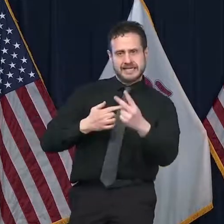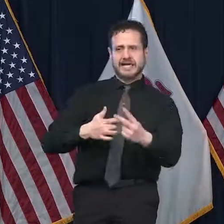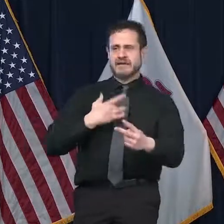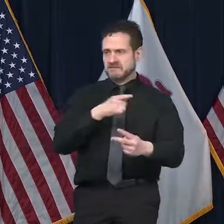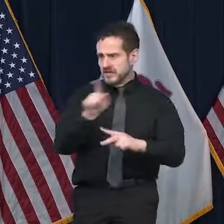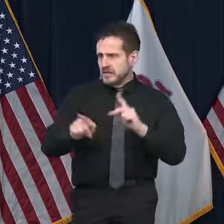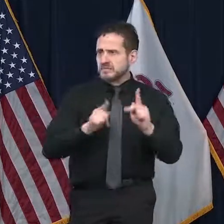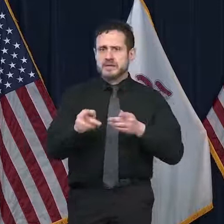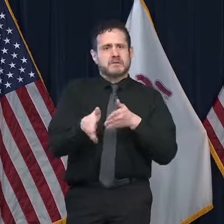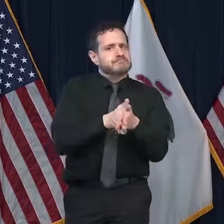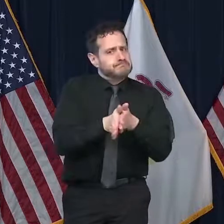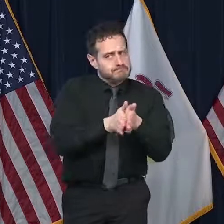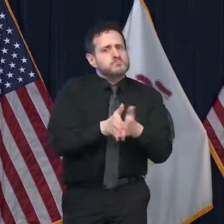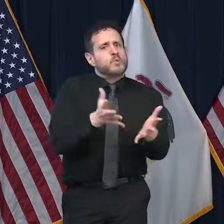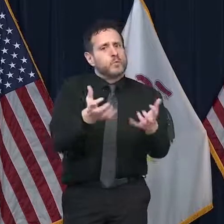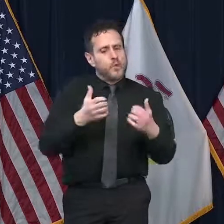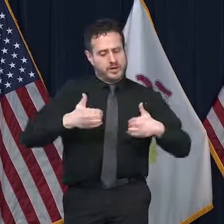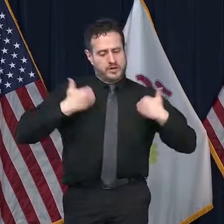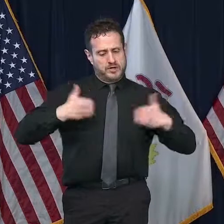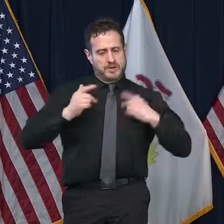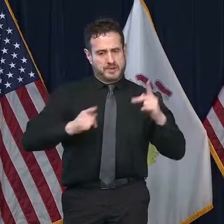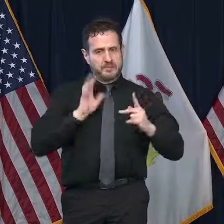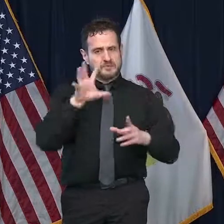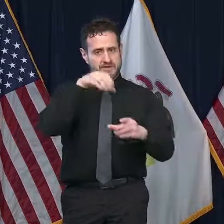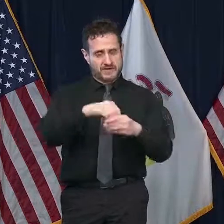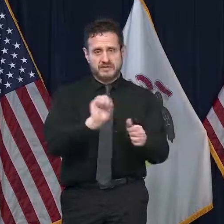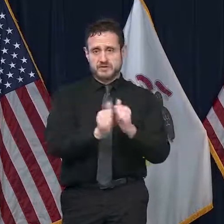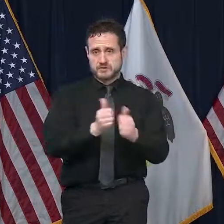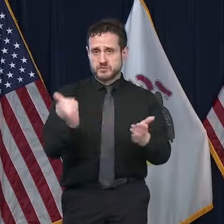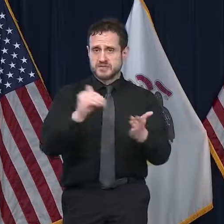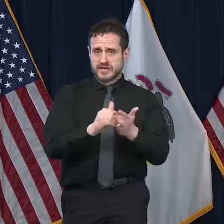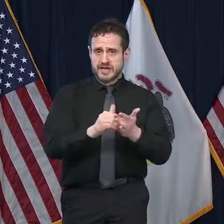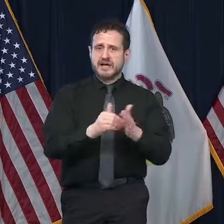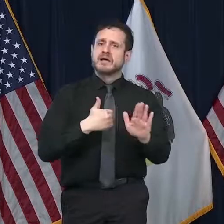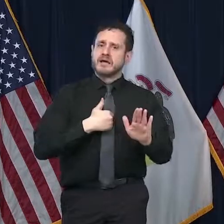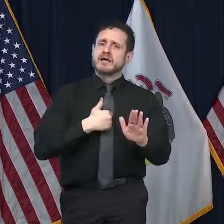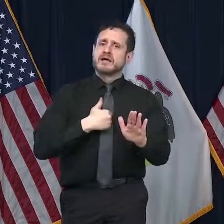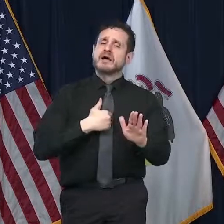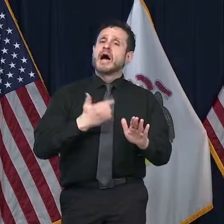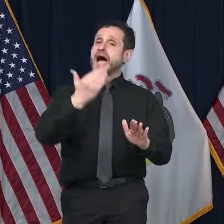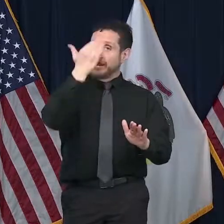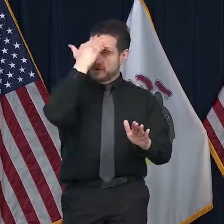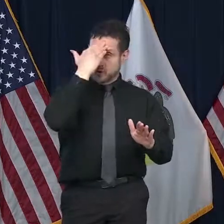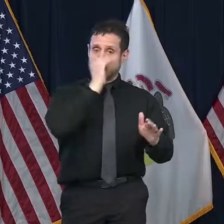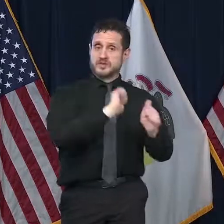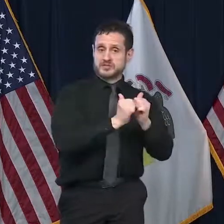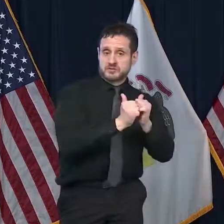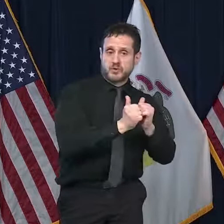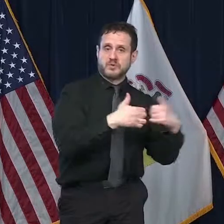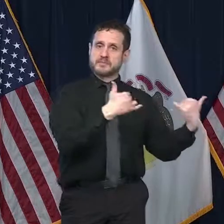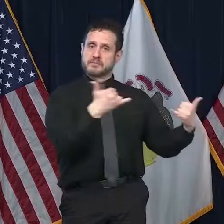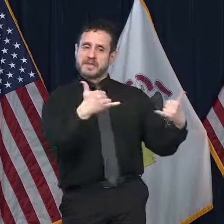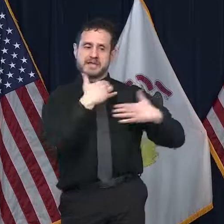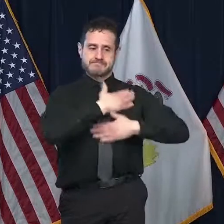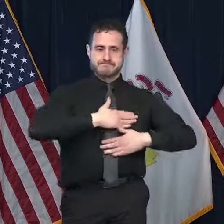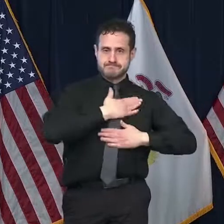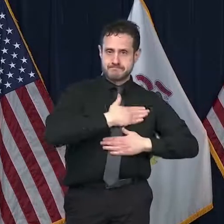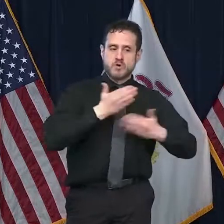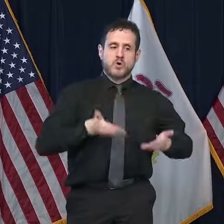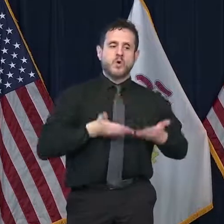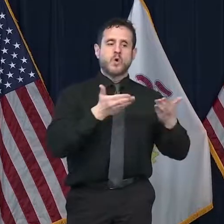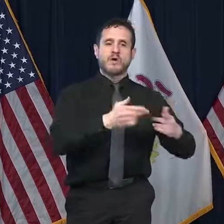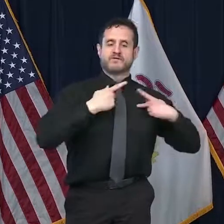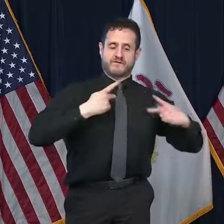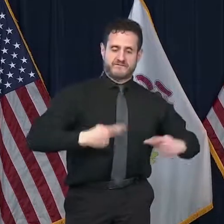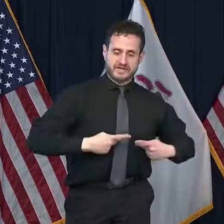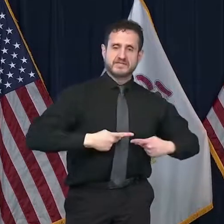passion around youth sports. I take very seriously the value that recreational outlets offer the physical